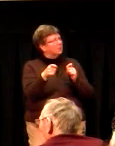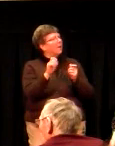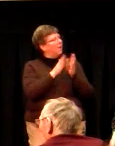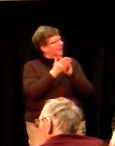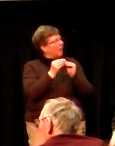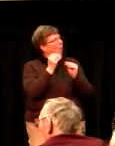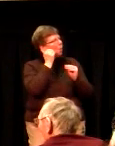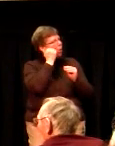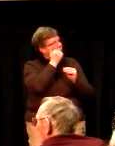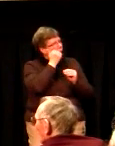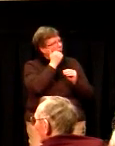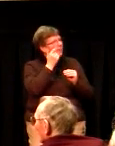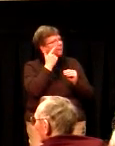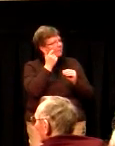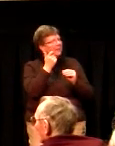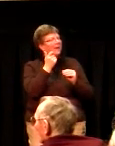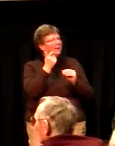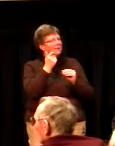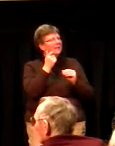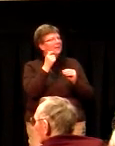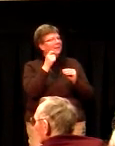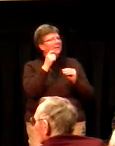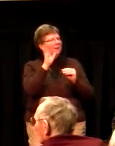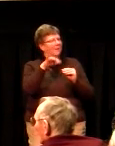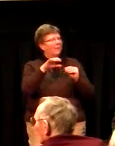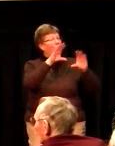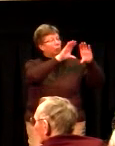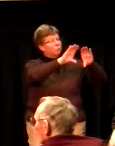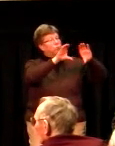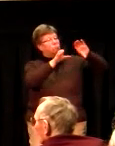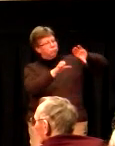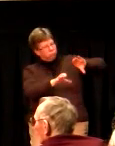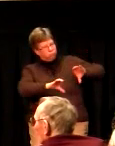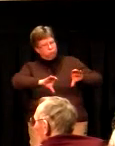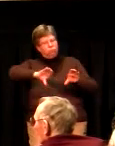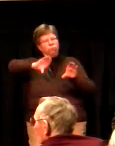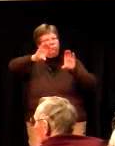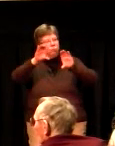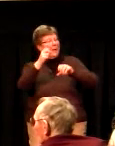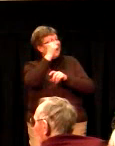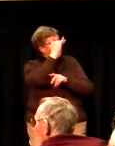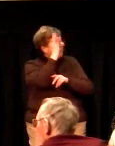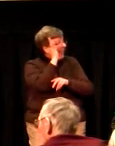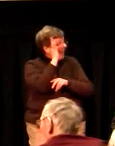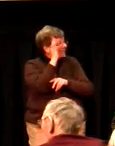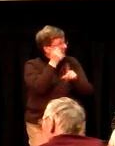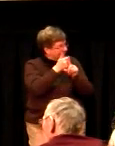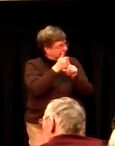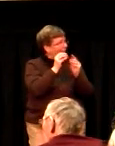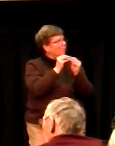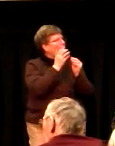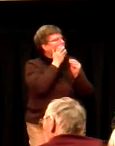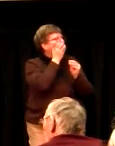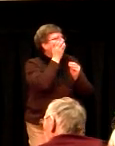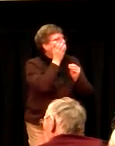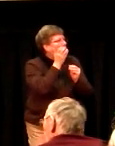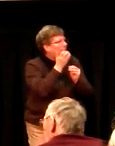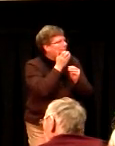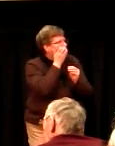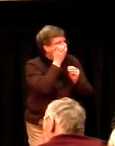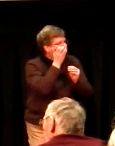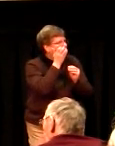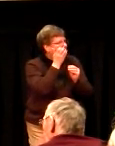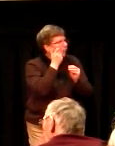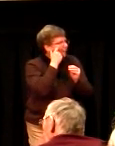air masses to go deeper and then further north. Alaska is getting a lot warmer spells, too.